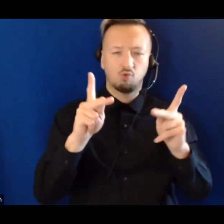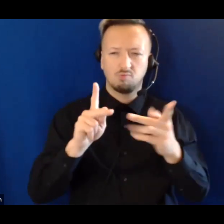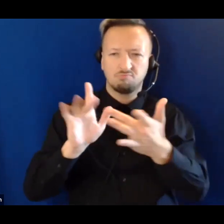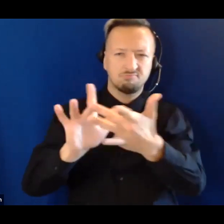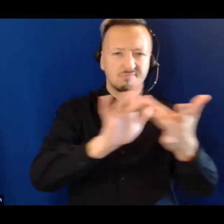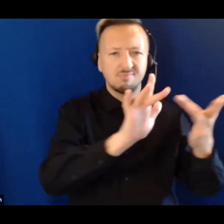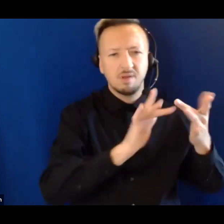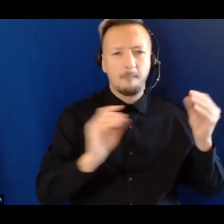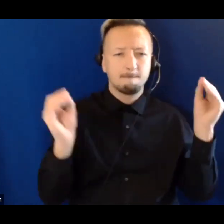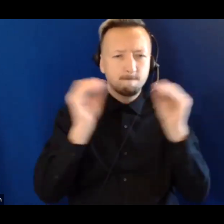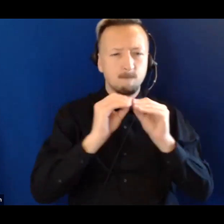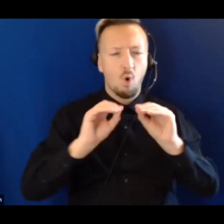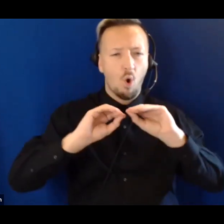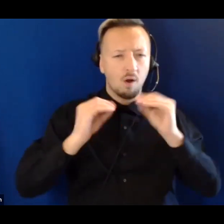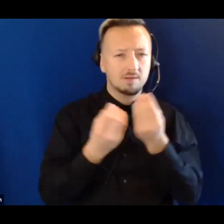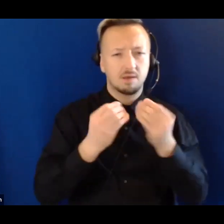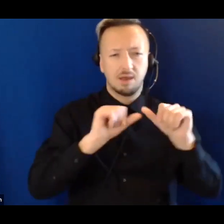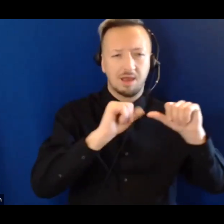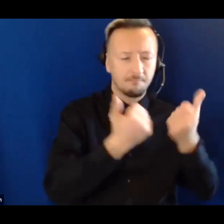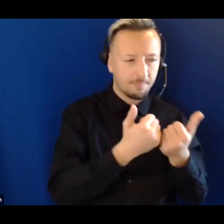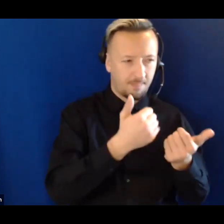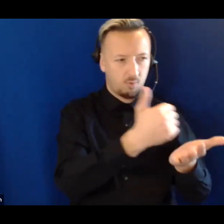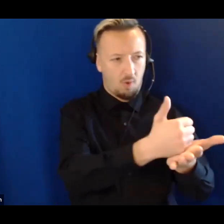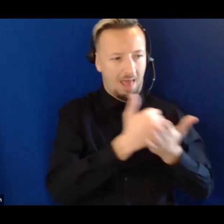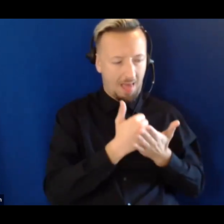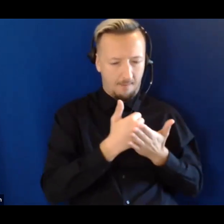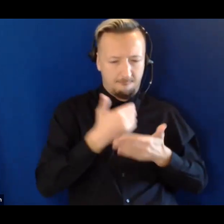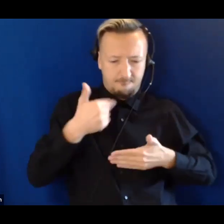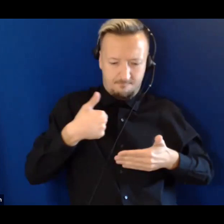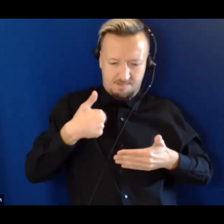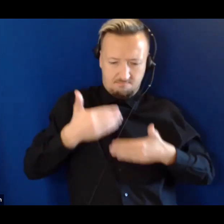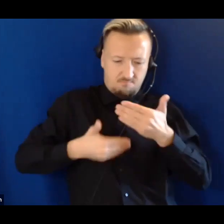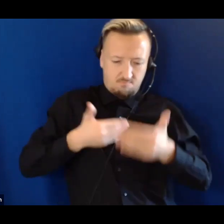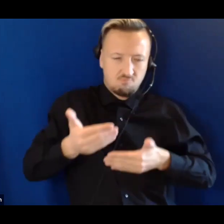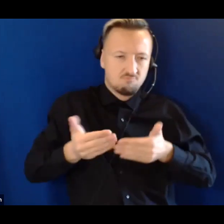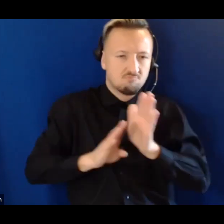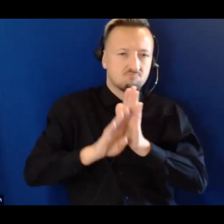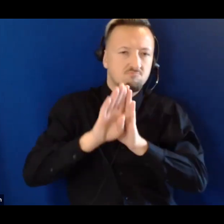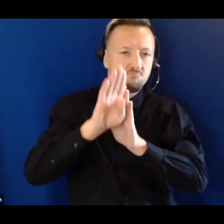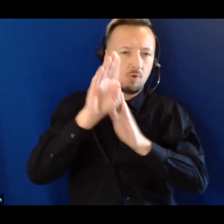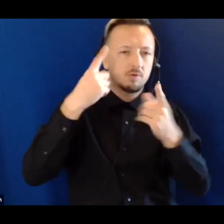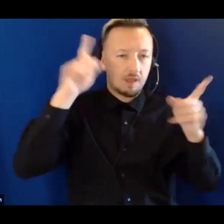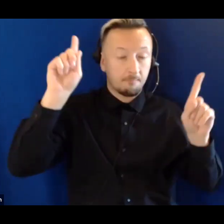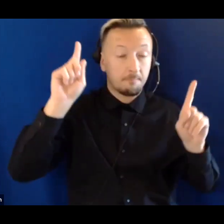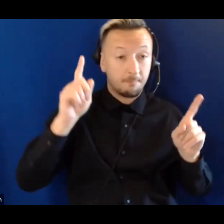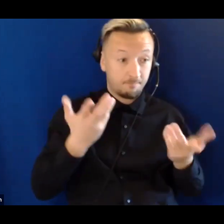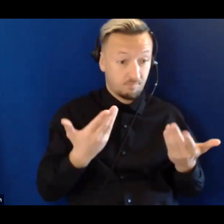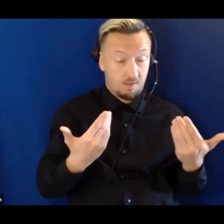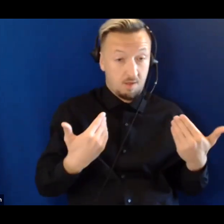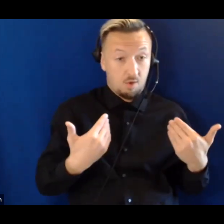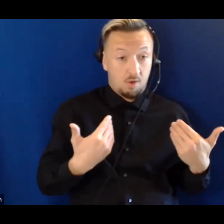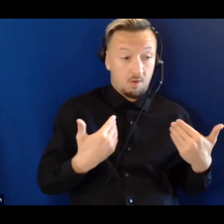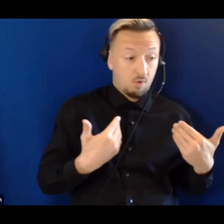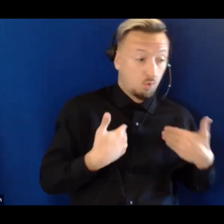and organizations to help me get to where I need to be, but also make that connection. Because youth are just as powerful as